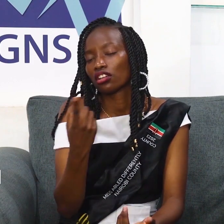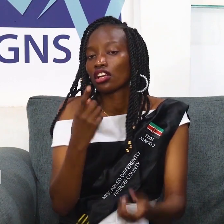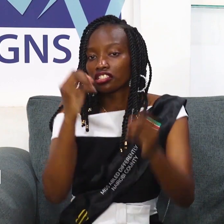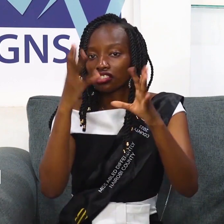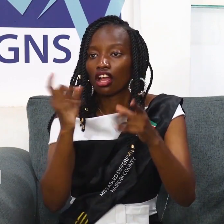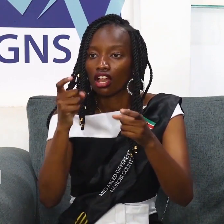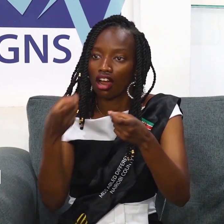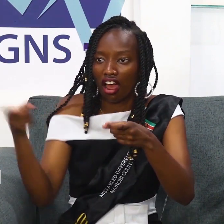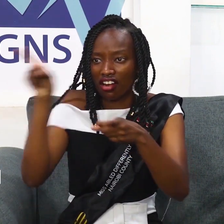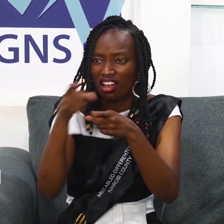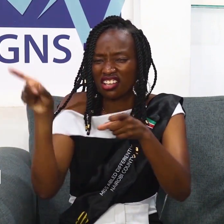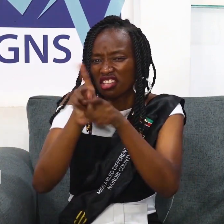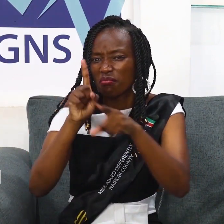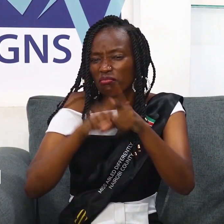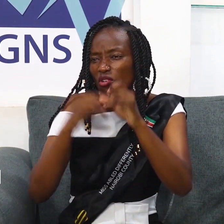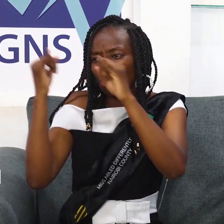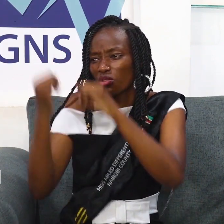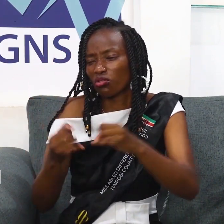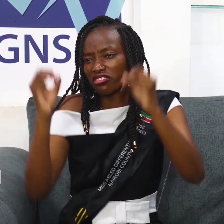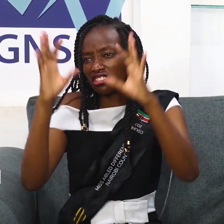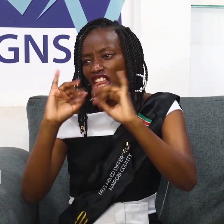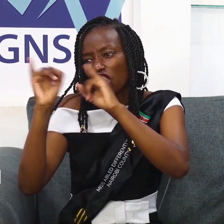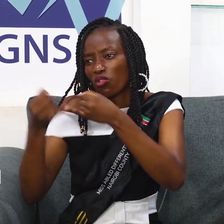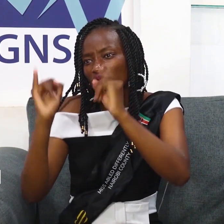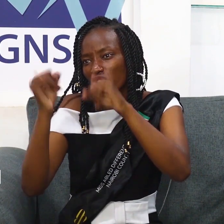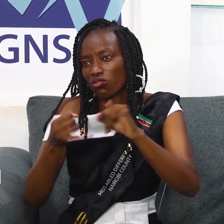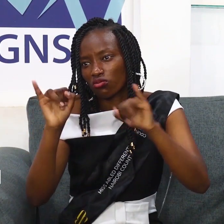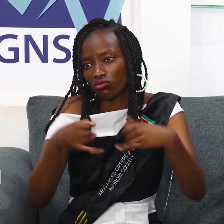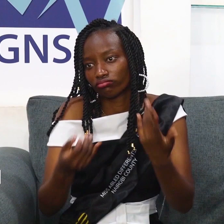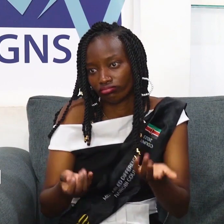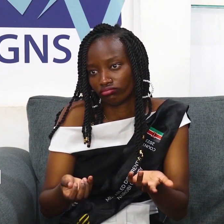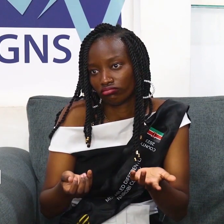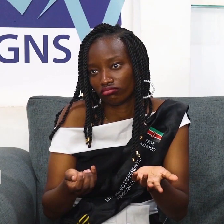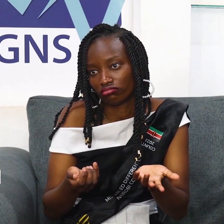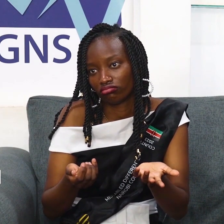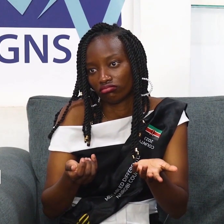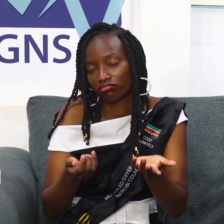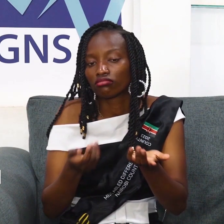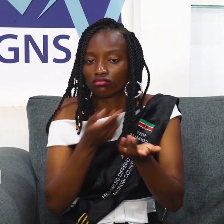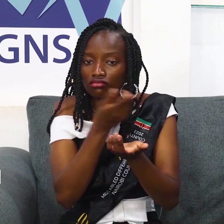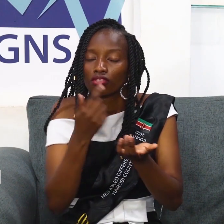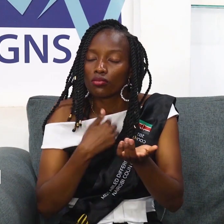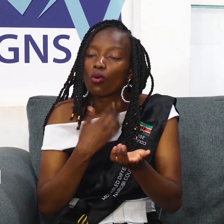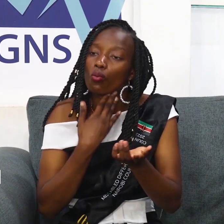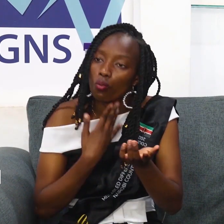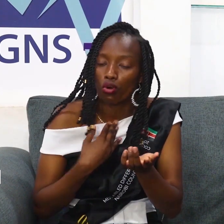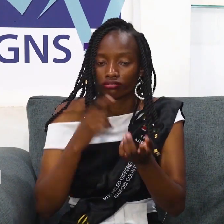students. So in terms of, I really had to discuss a lot of things in terms of bringing some new infrastructure, new ways